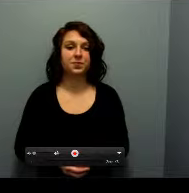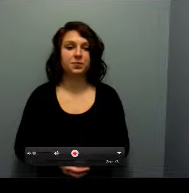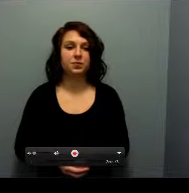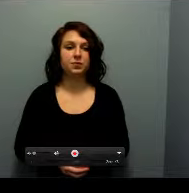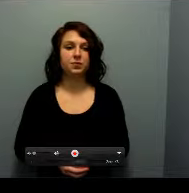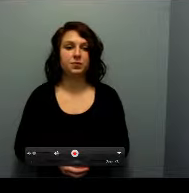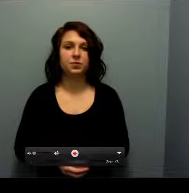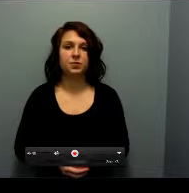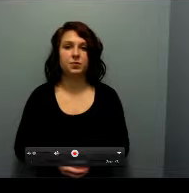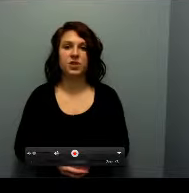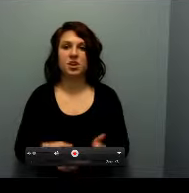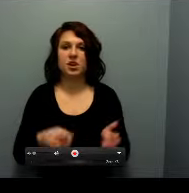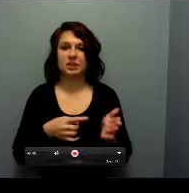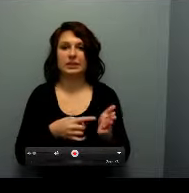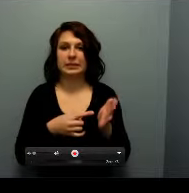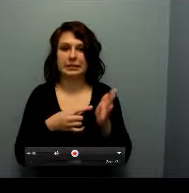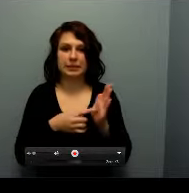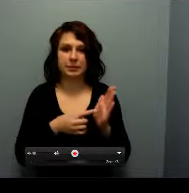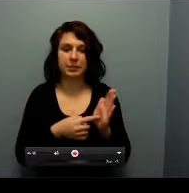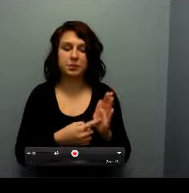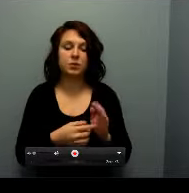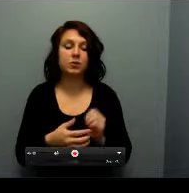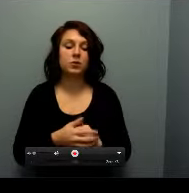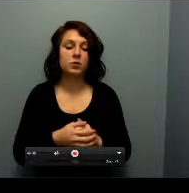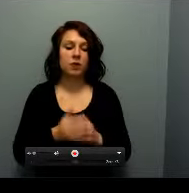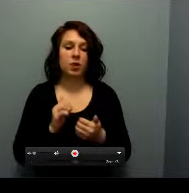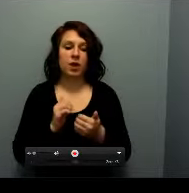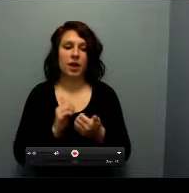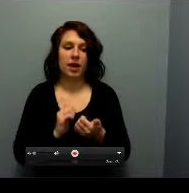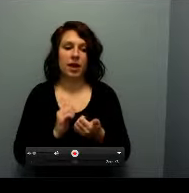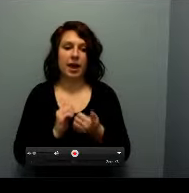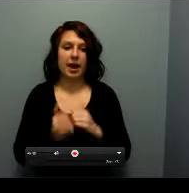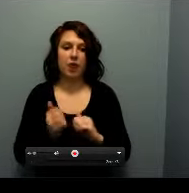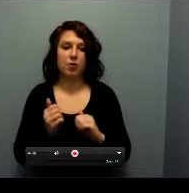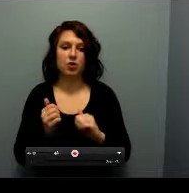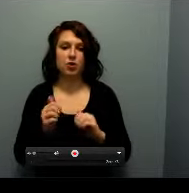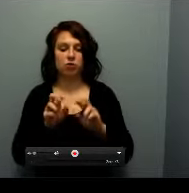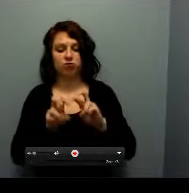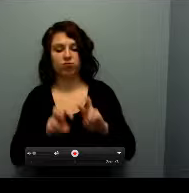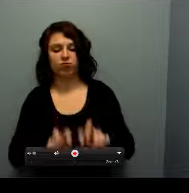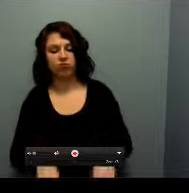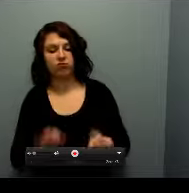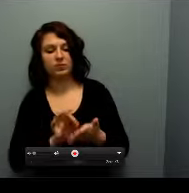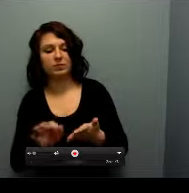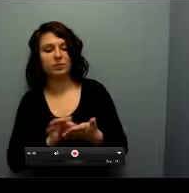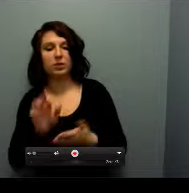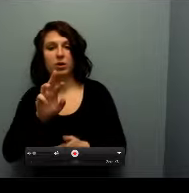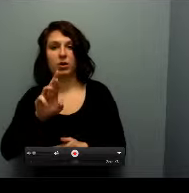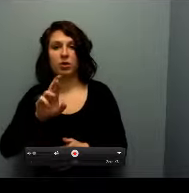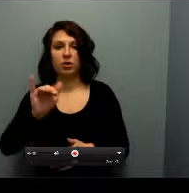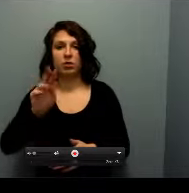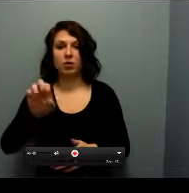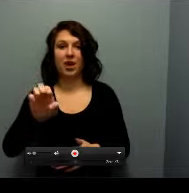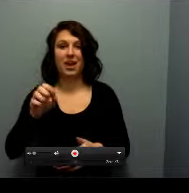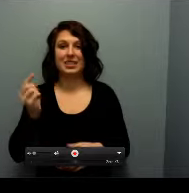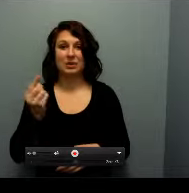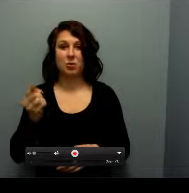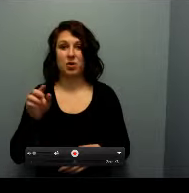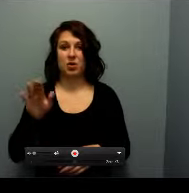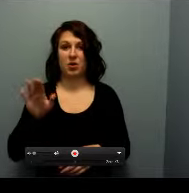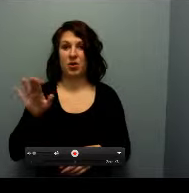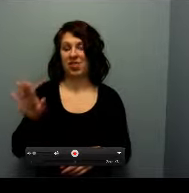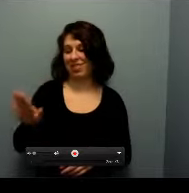Okay, some examples are, how would you rate somebody on their teamwork if you've never actually witnessed